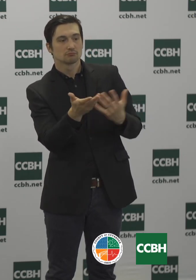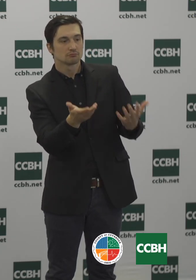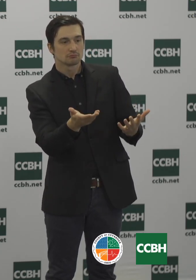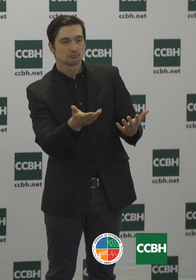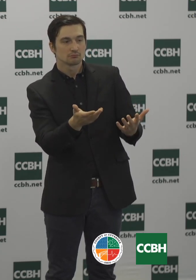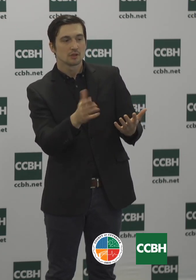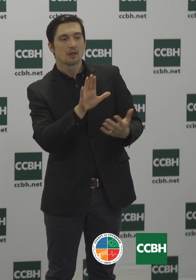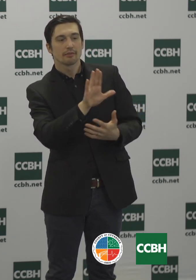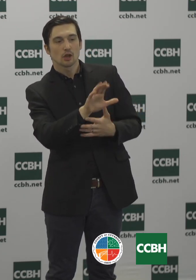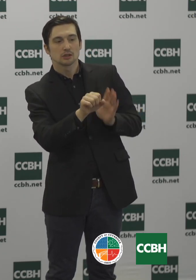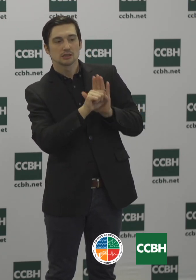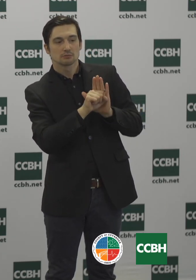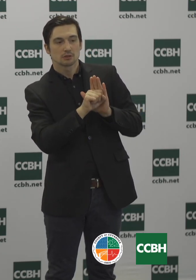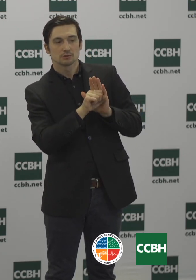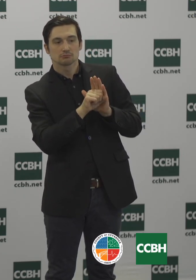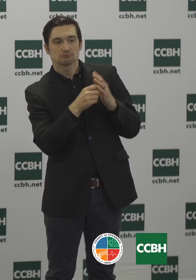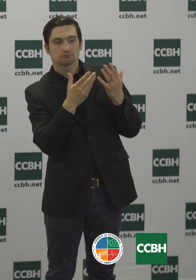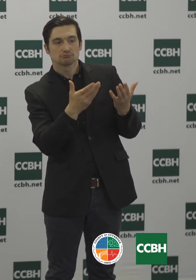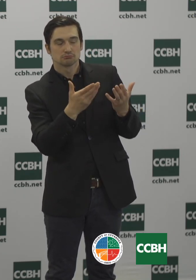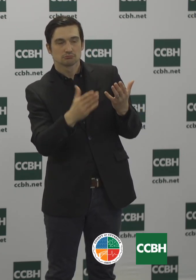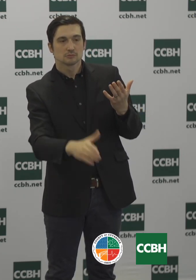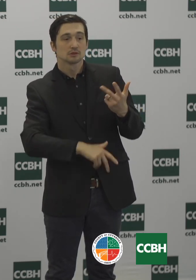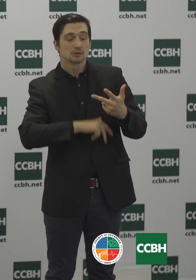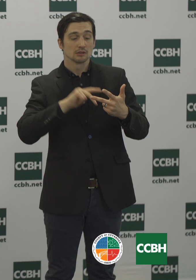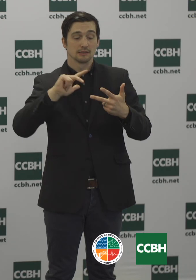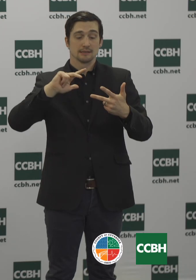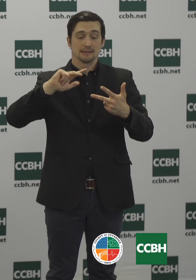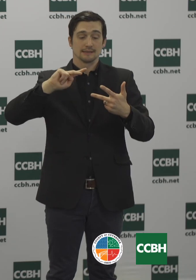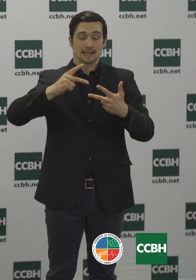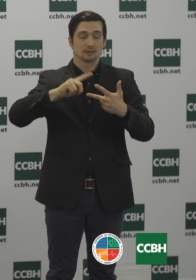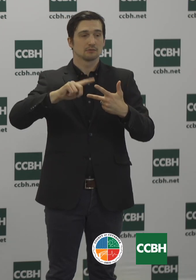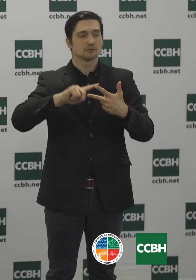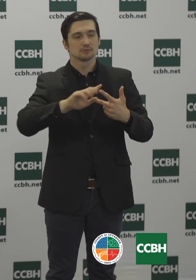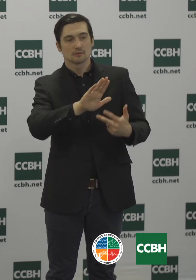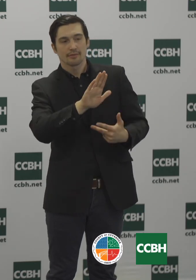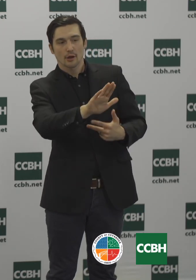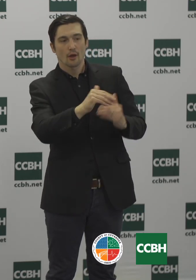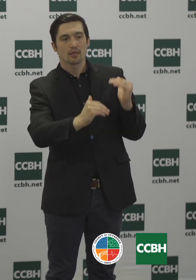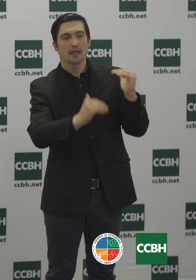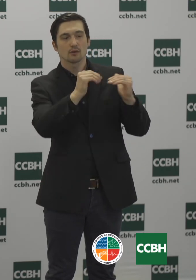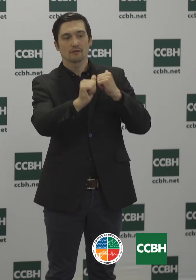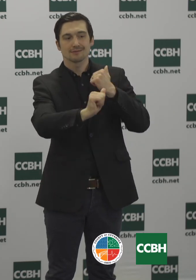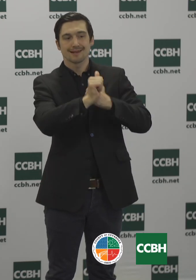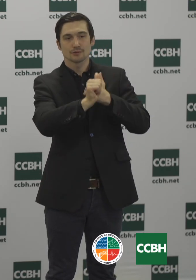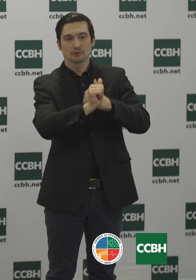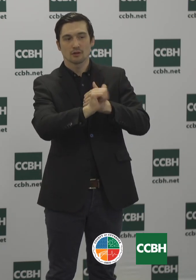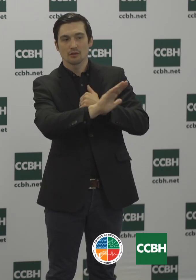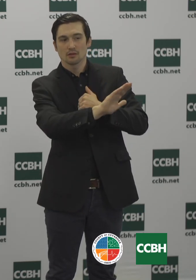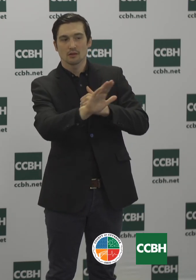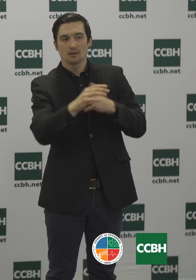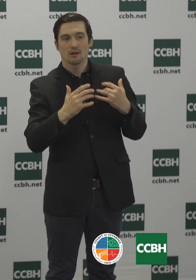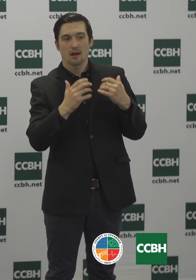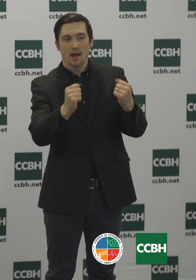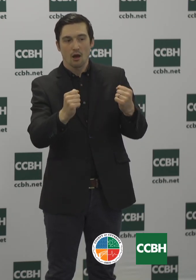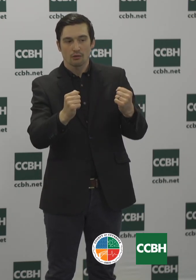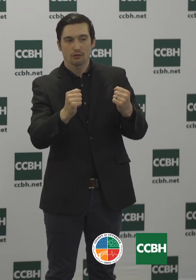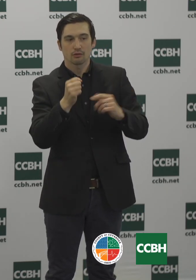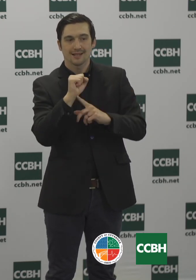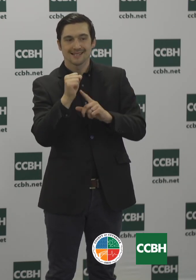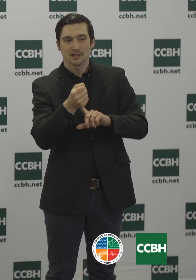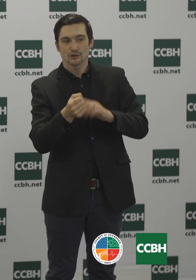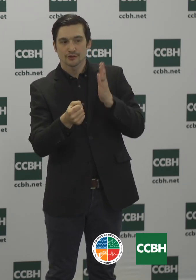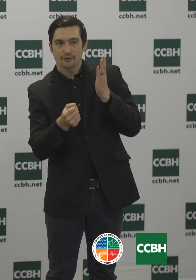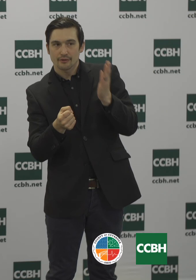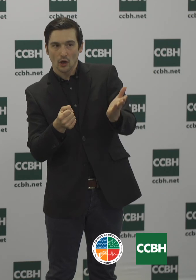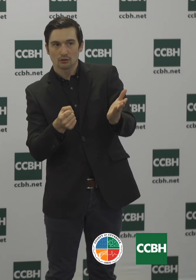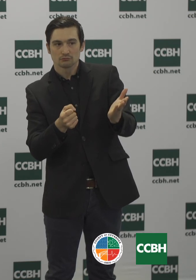of symptoms of that facility? The second is, what kind of danger are they in? What is the underlying health conditions of